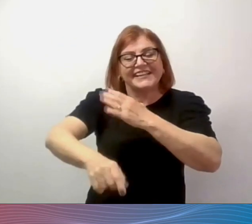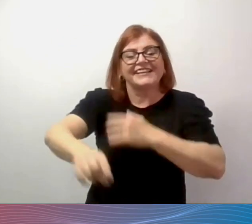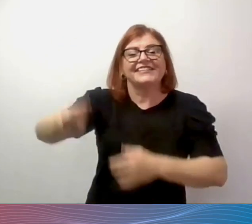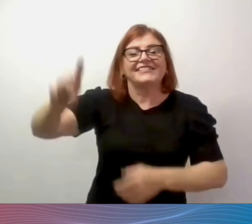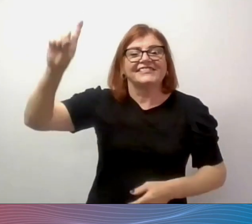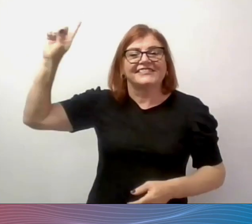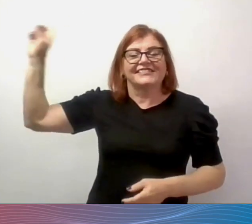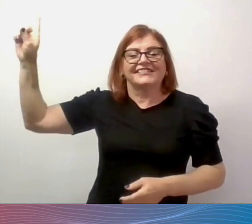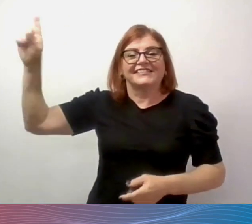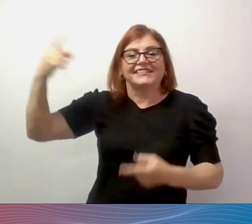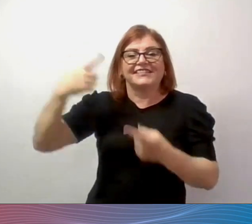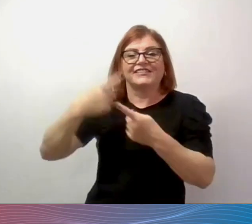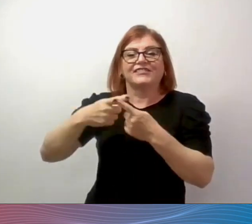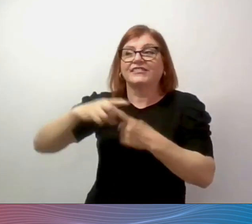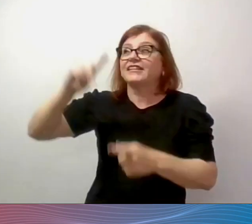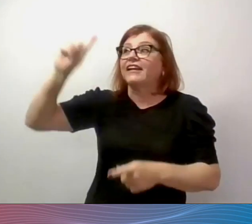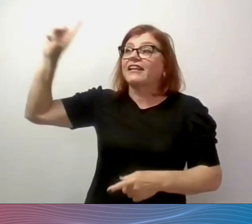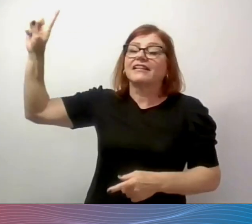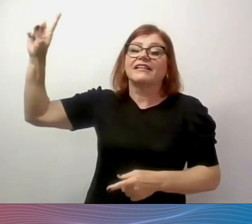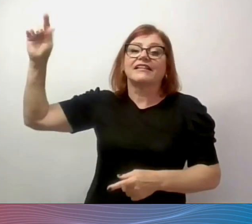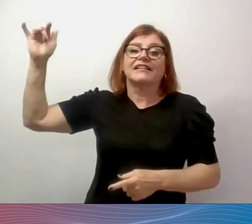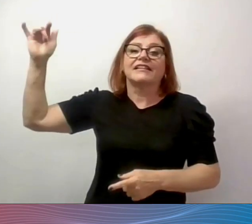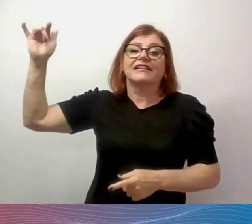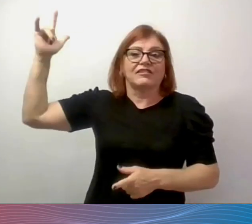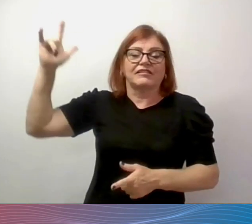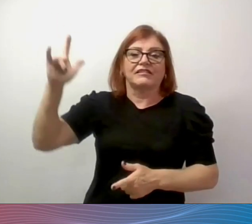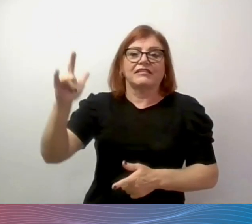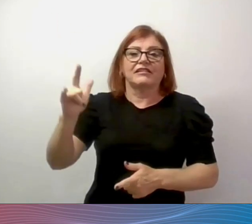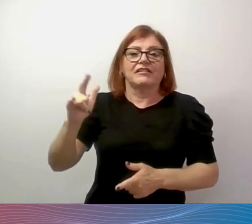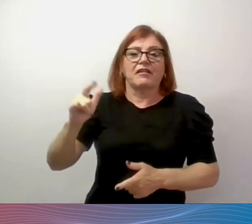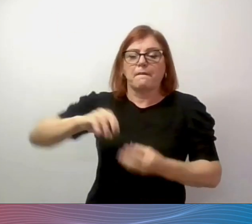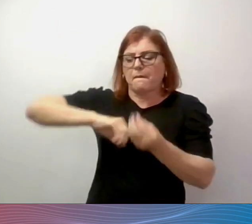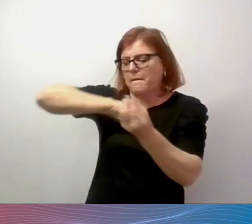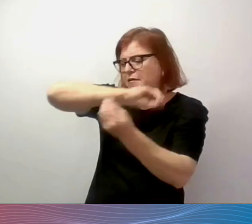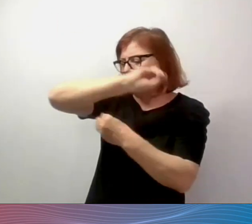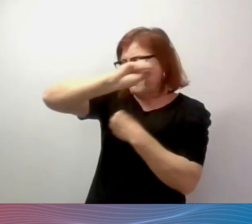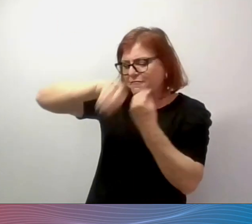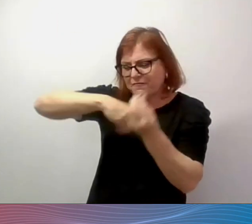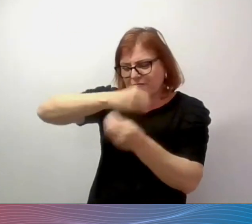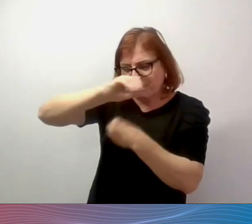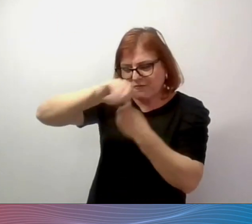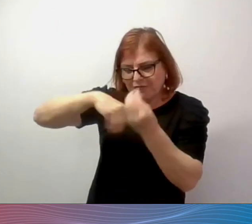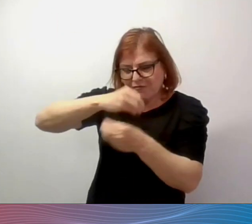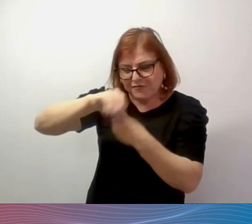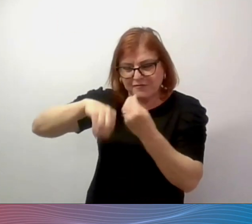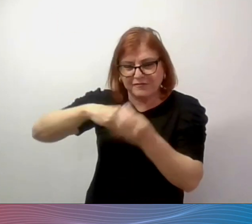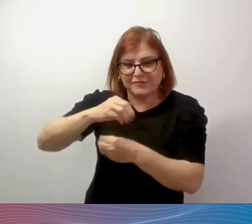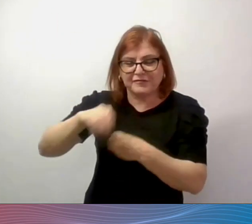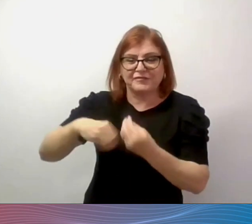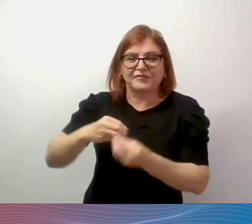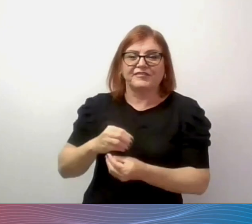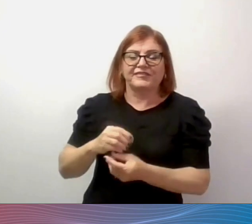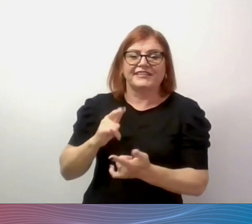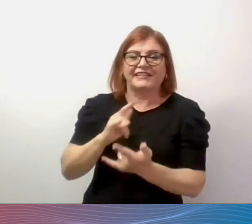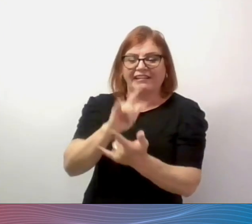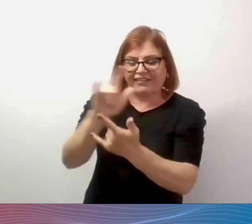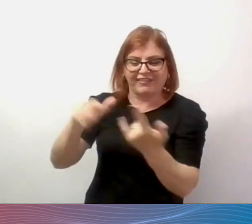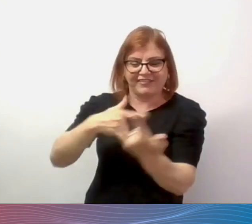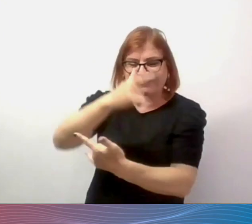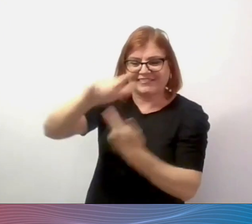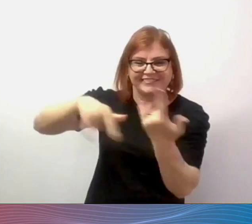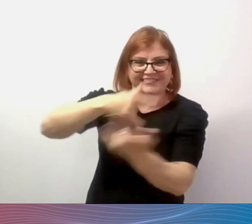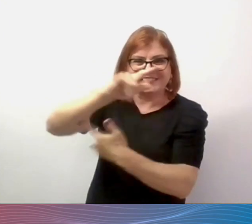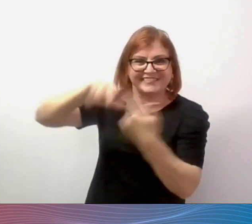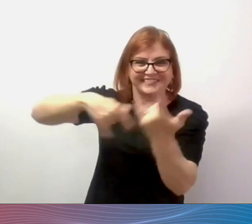is love. Você vai se sentir envolvido do próprio amor. You will feel yourself involved in love. Você